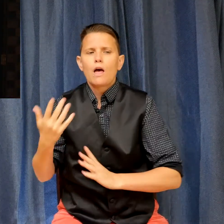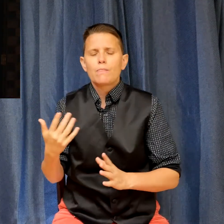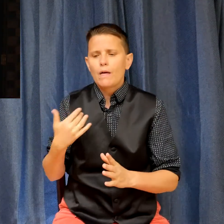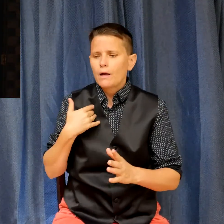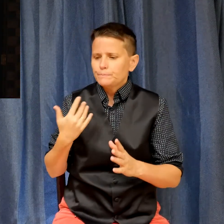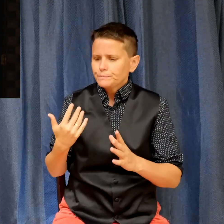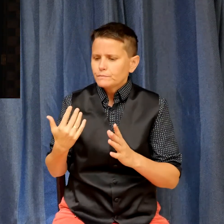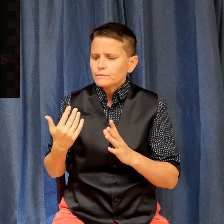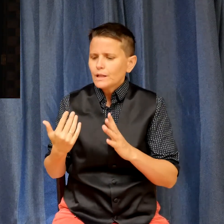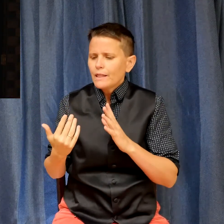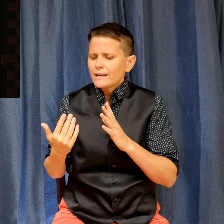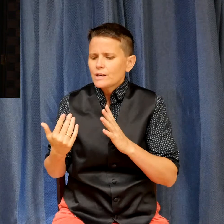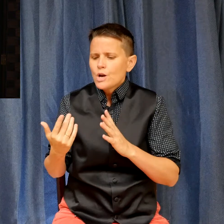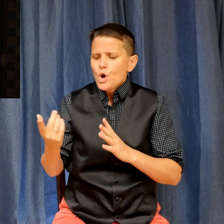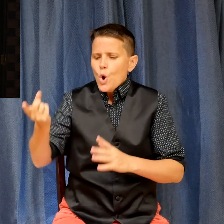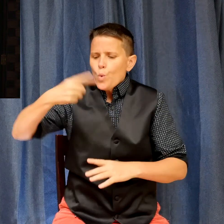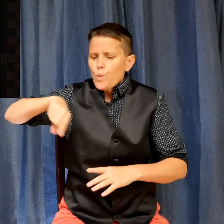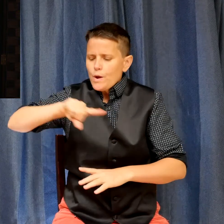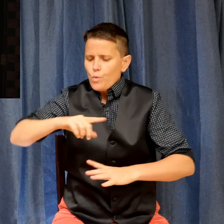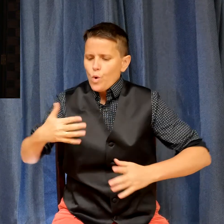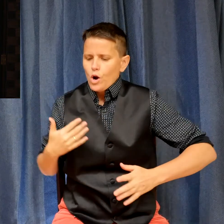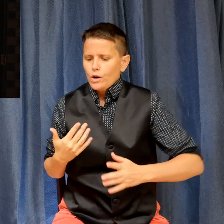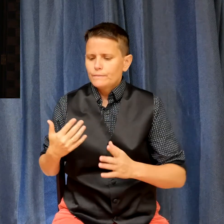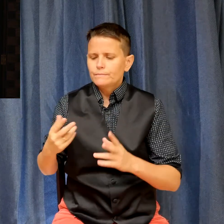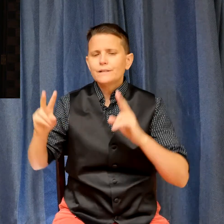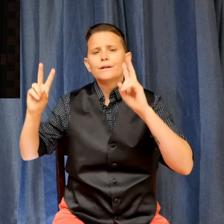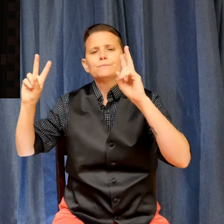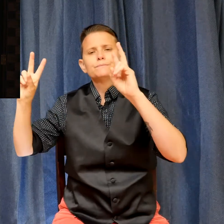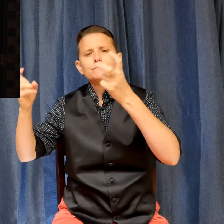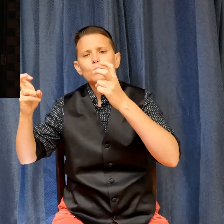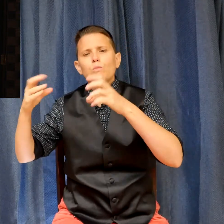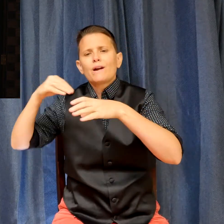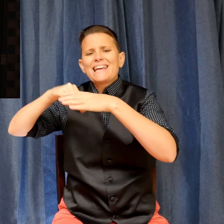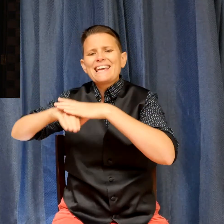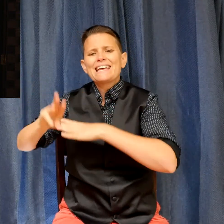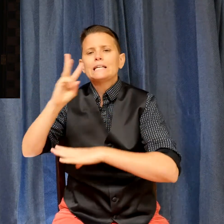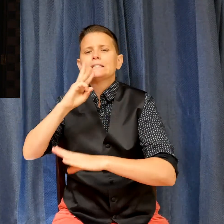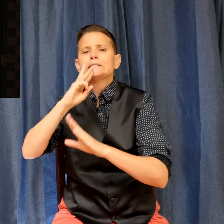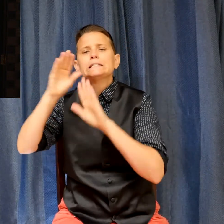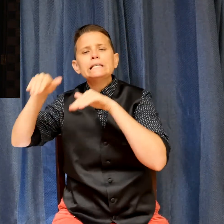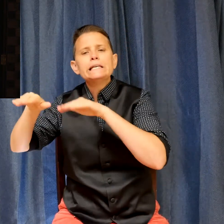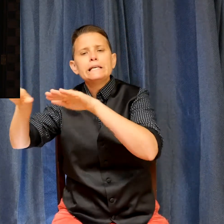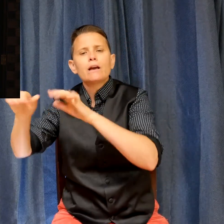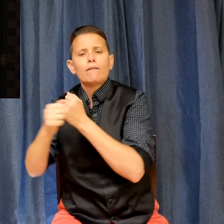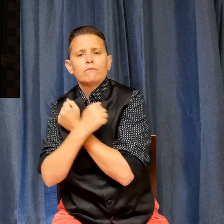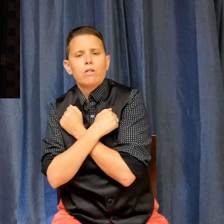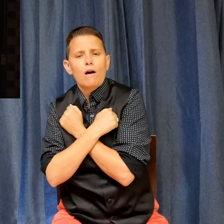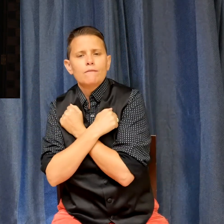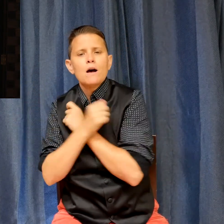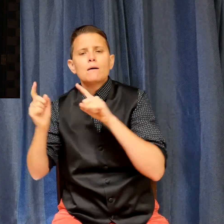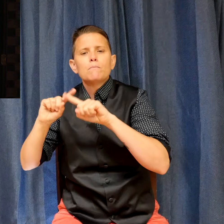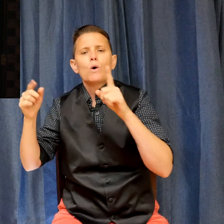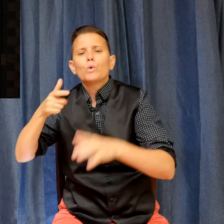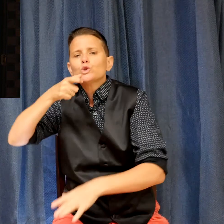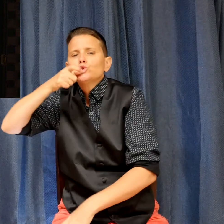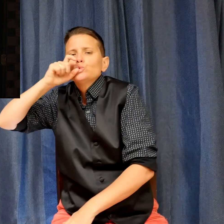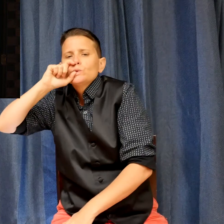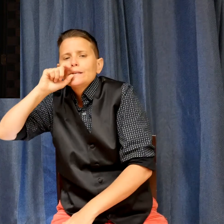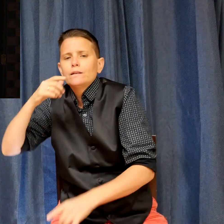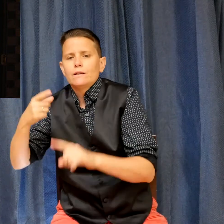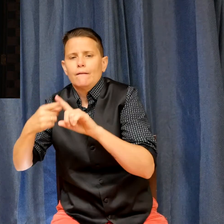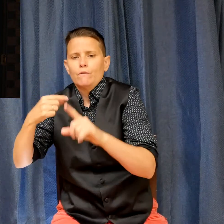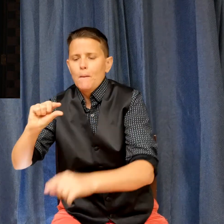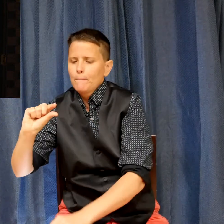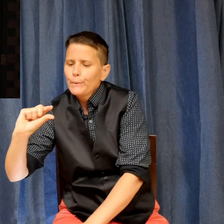You want me to answer maybe that? the question is, how do we, as a nation, start drinking from a bigger vessel? Maybe is a